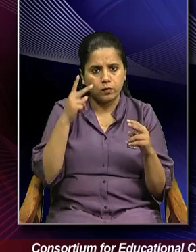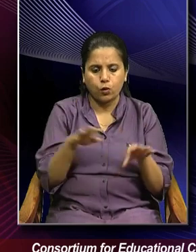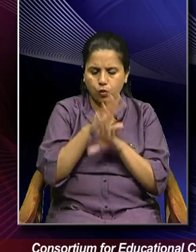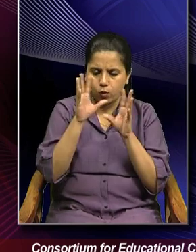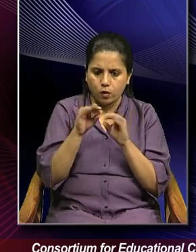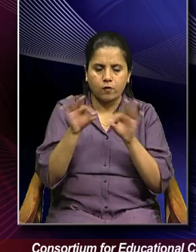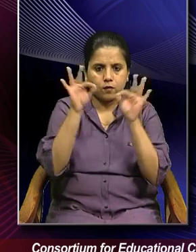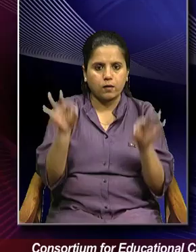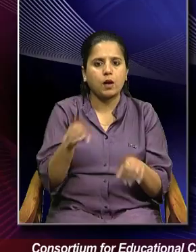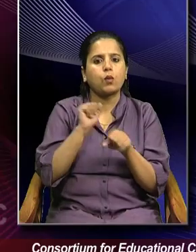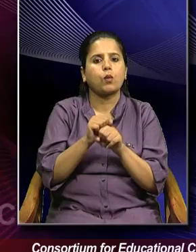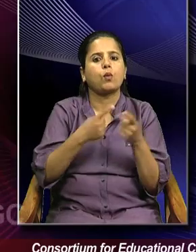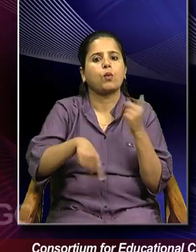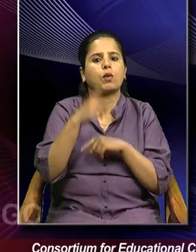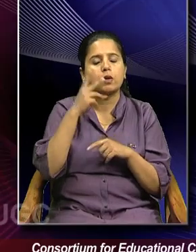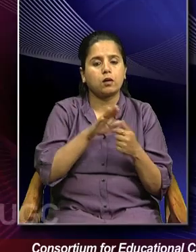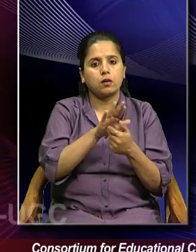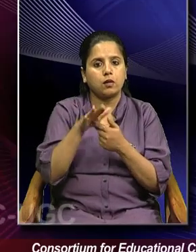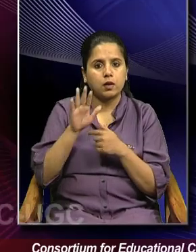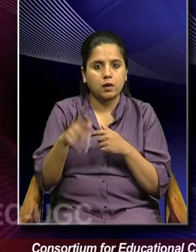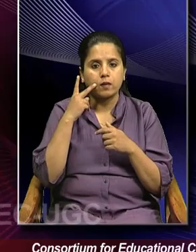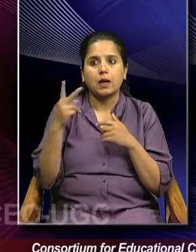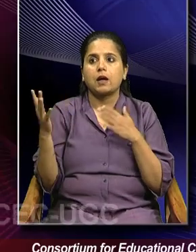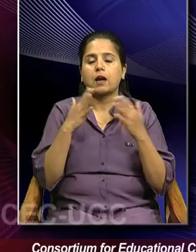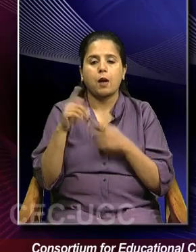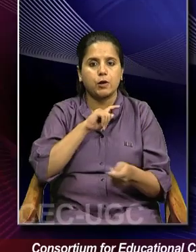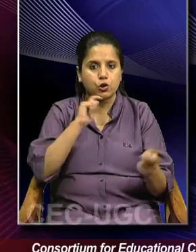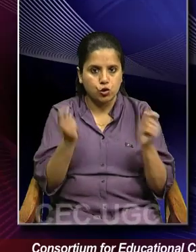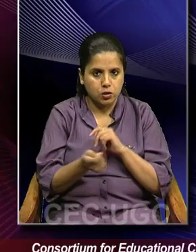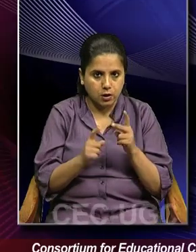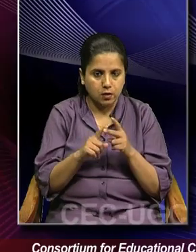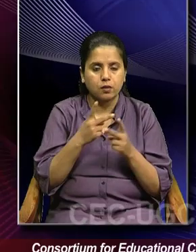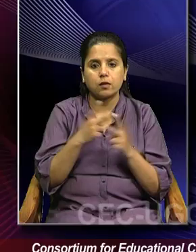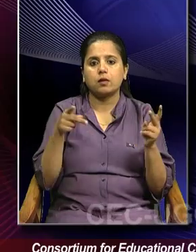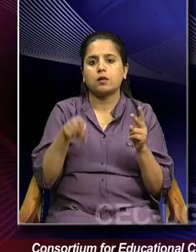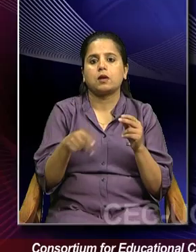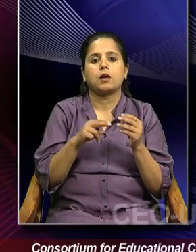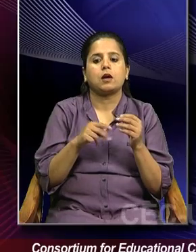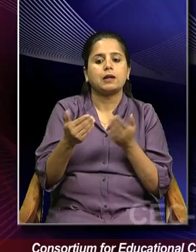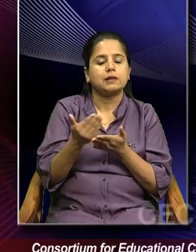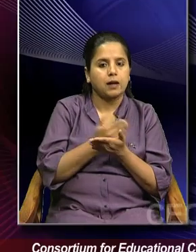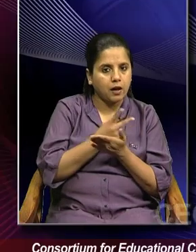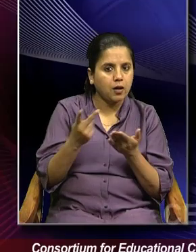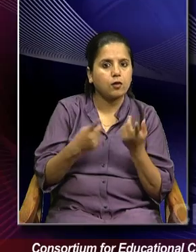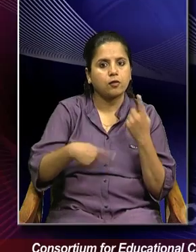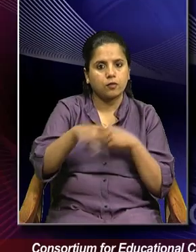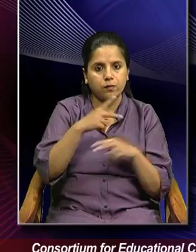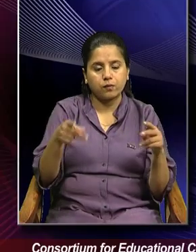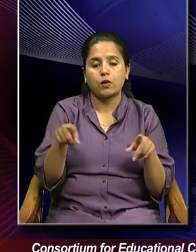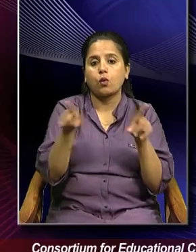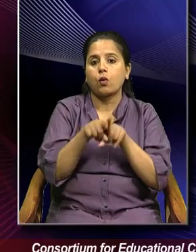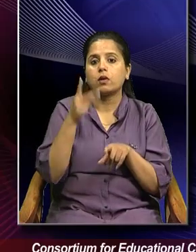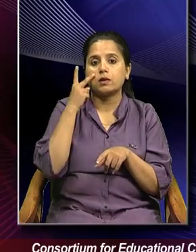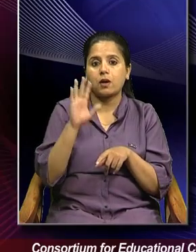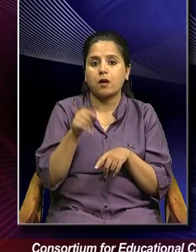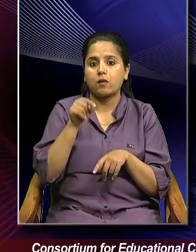holistic framework. It tries to bring in climate change, it tries to look at nutritional safety and security, it also